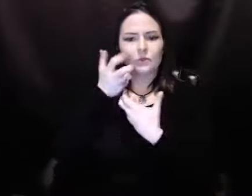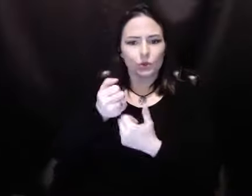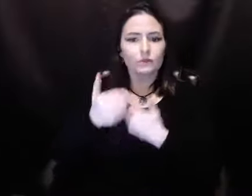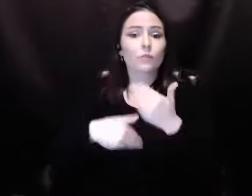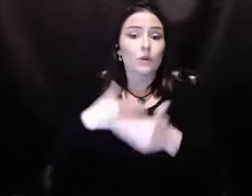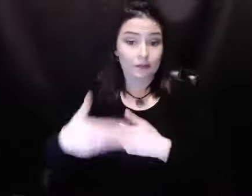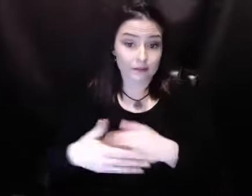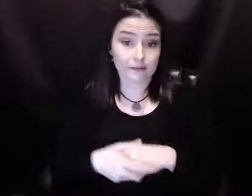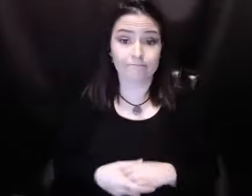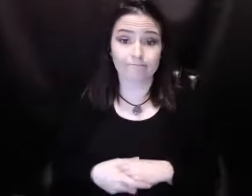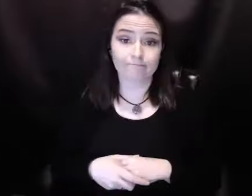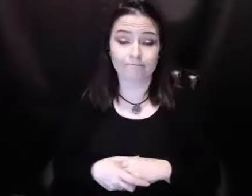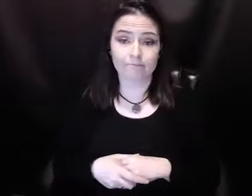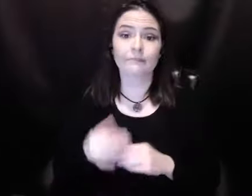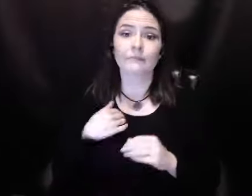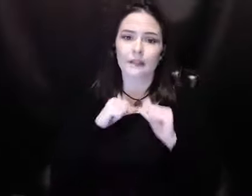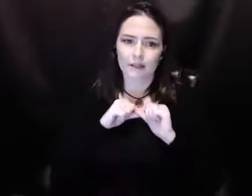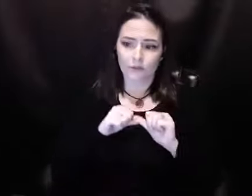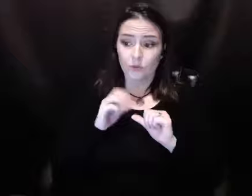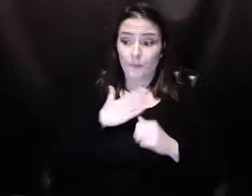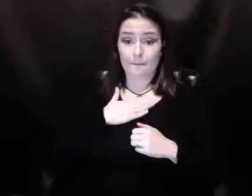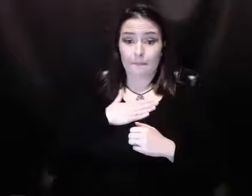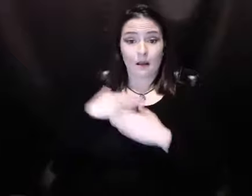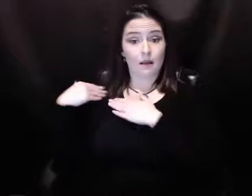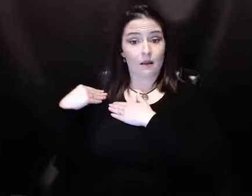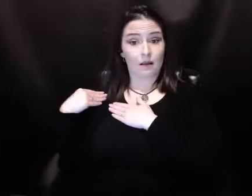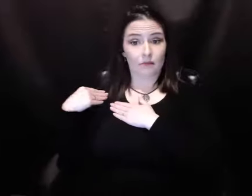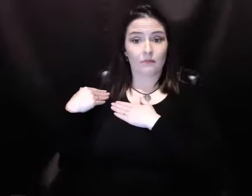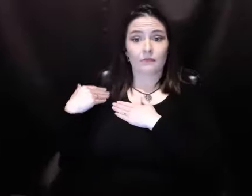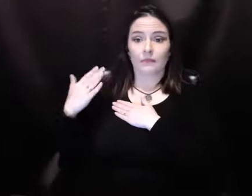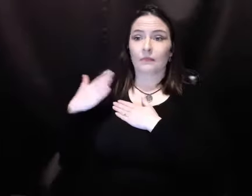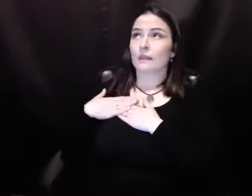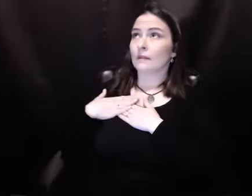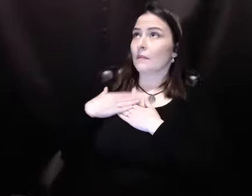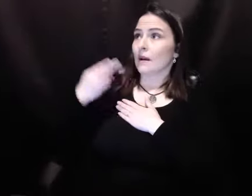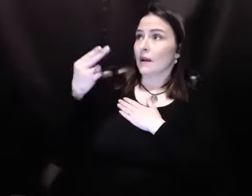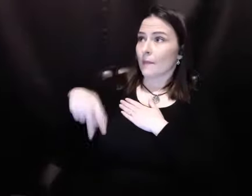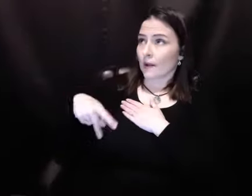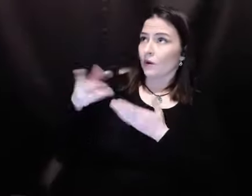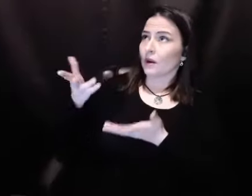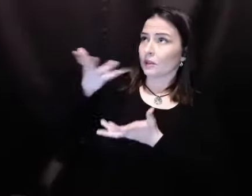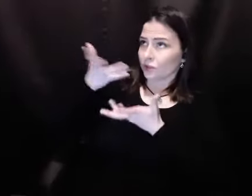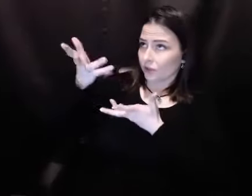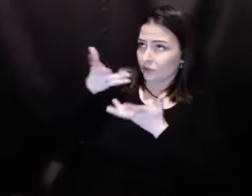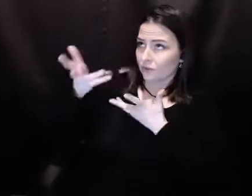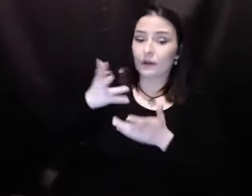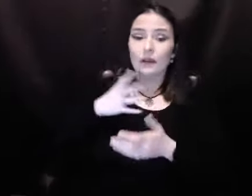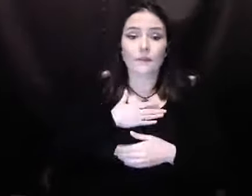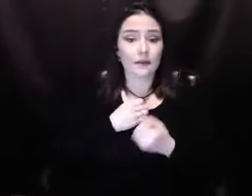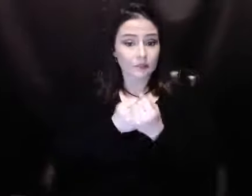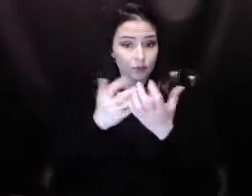trust the process. She was right. The amount of synchronicity that I've encountered has been very